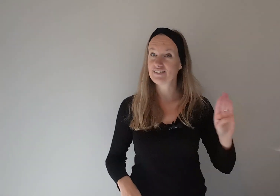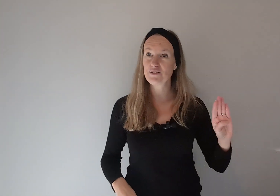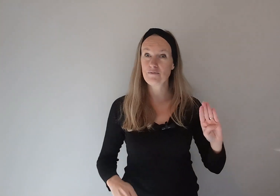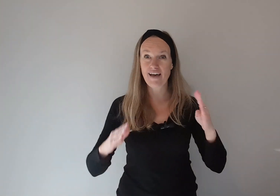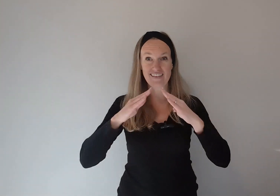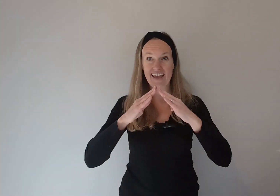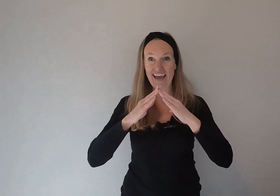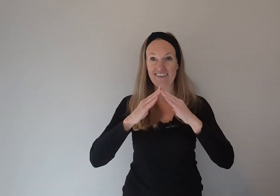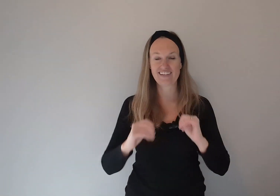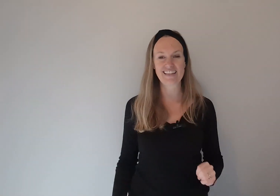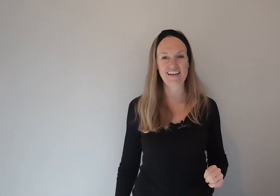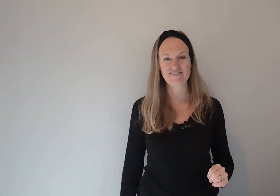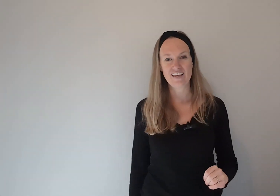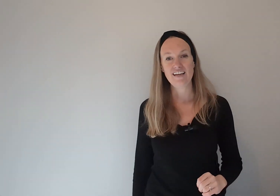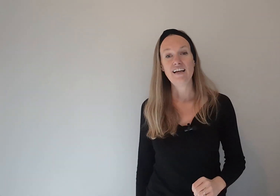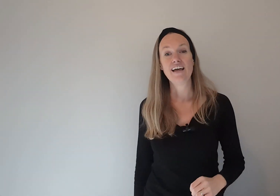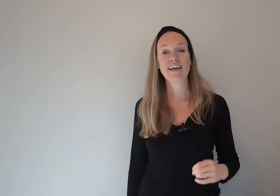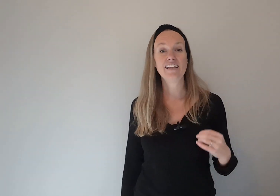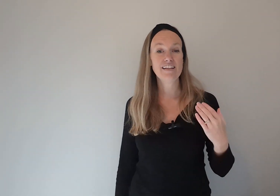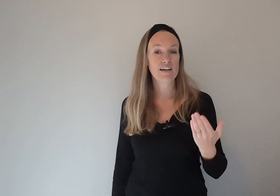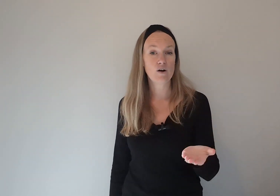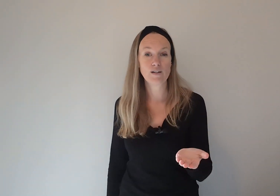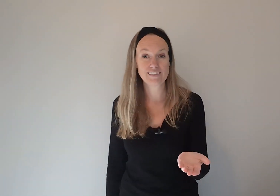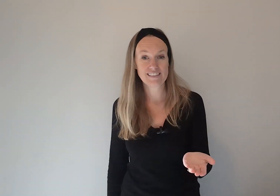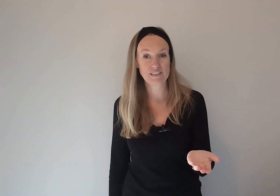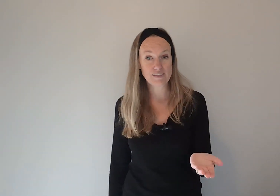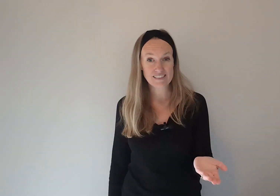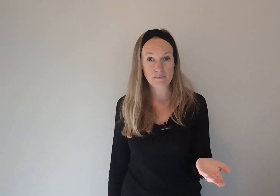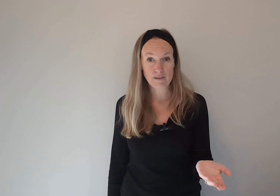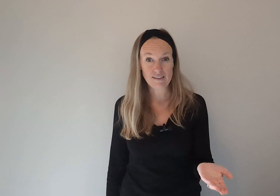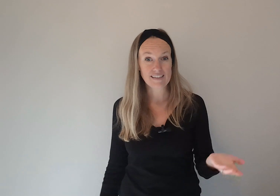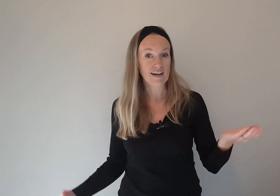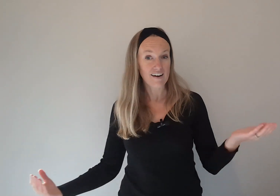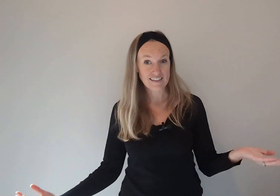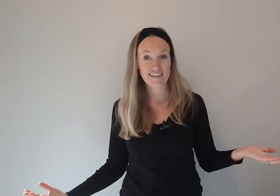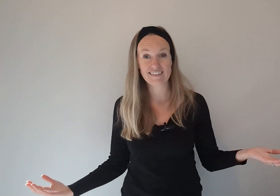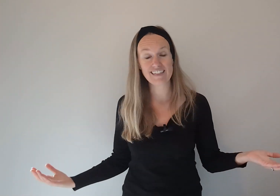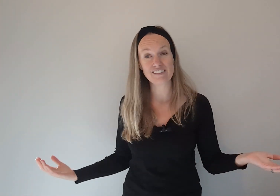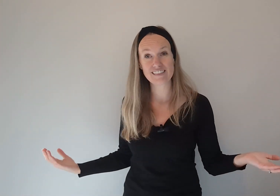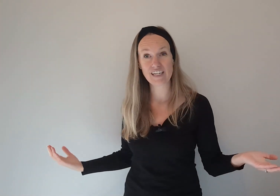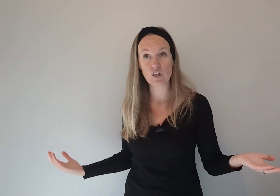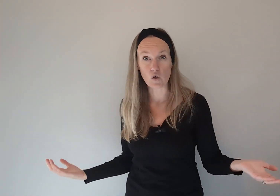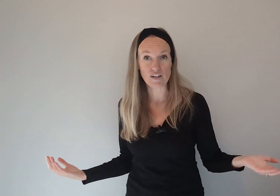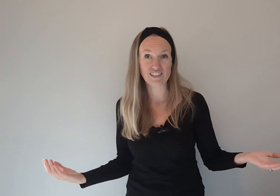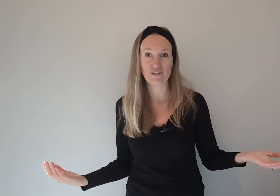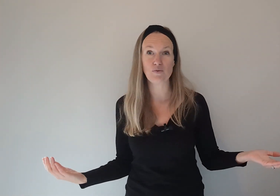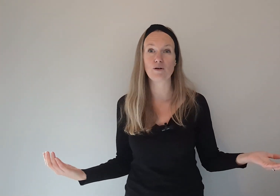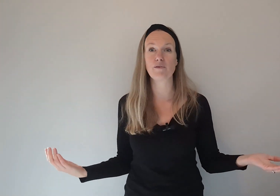also do Bethlehem like that. And then the chorus is just really simple. It's hark the herald angels sing, glory to the newborn